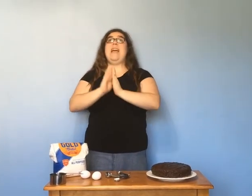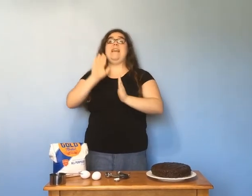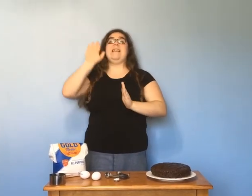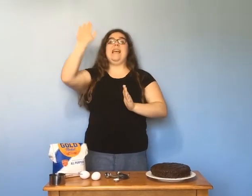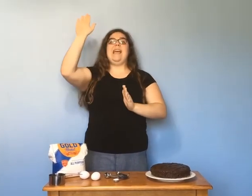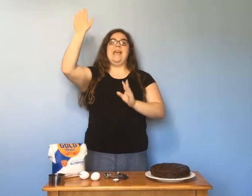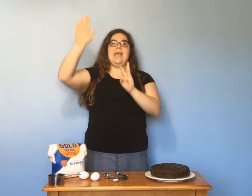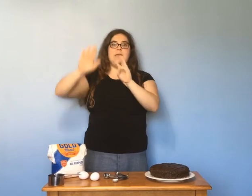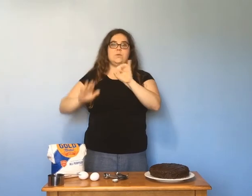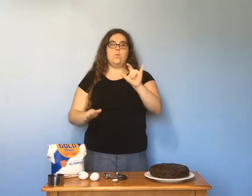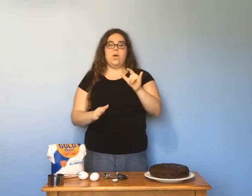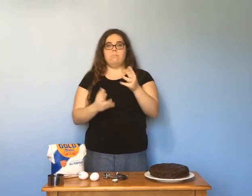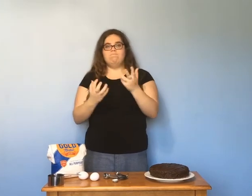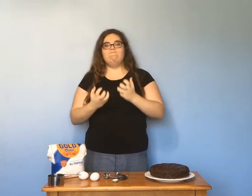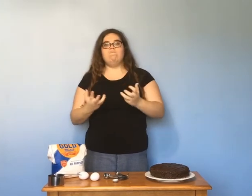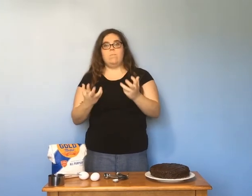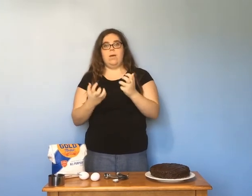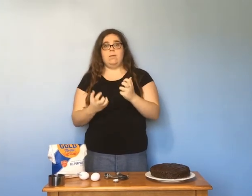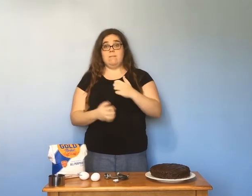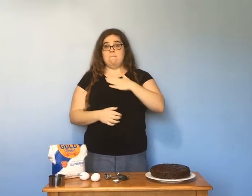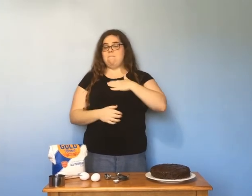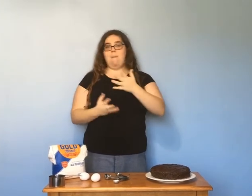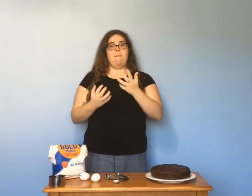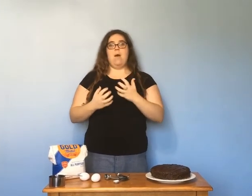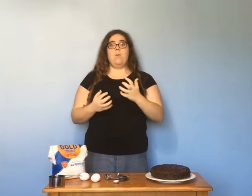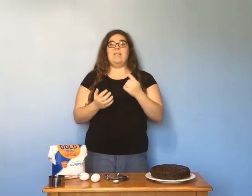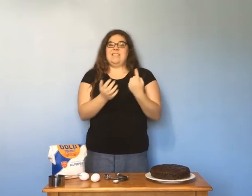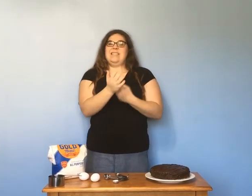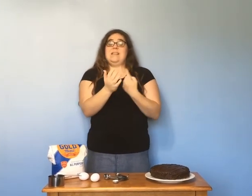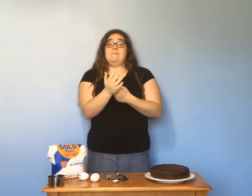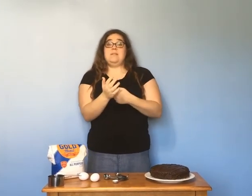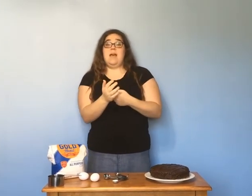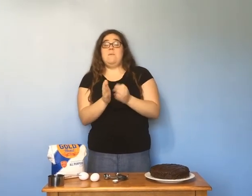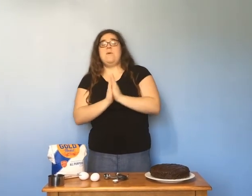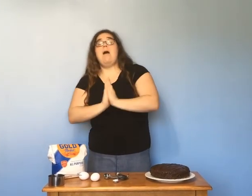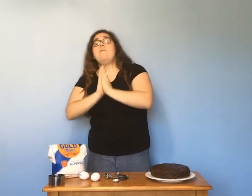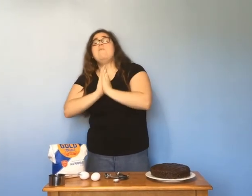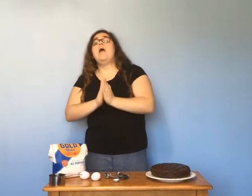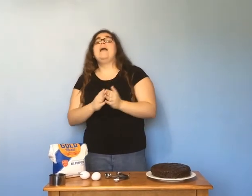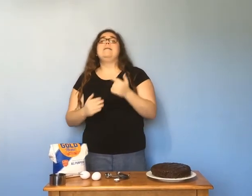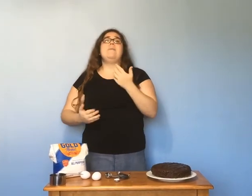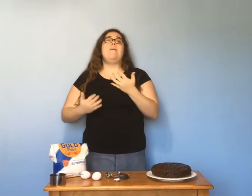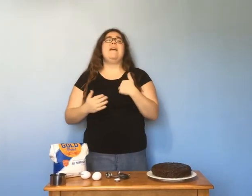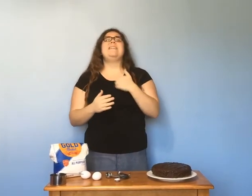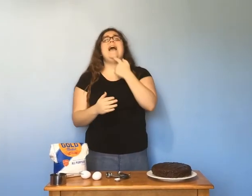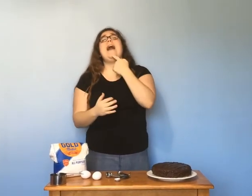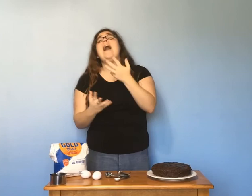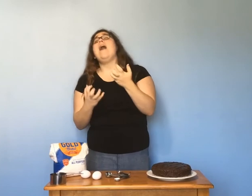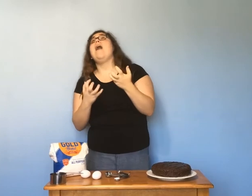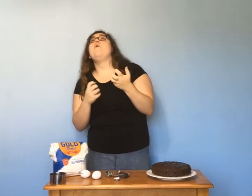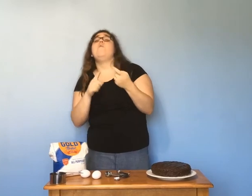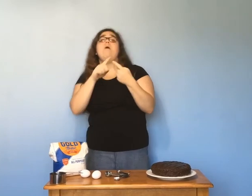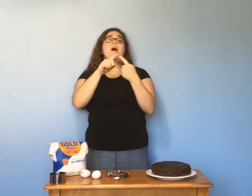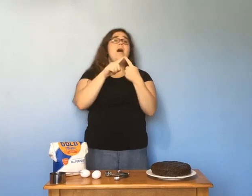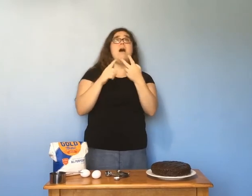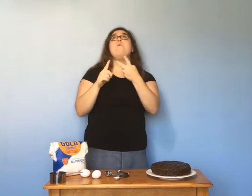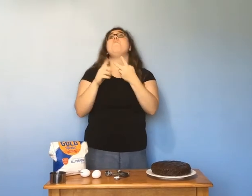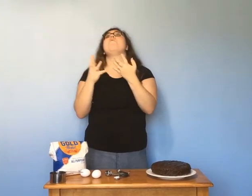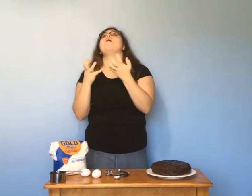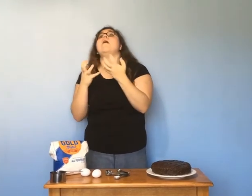need to pray according to His will, not my will. A lot of times we pray and we say, Lord, I want this.